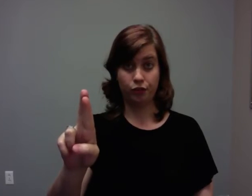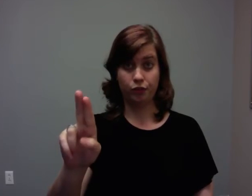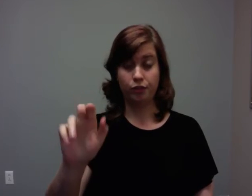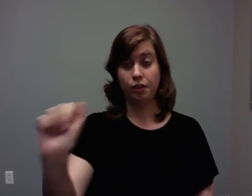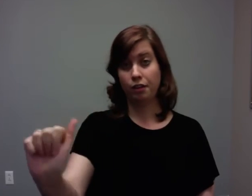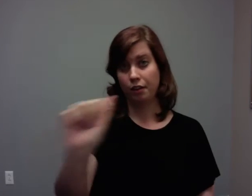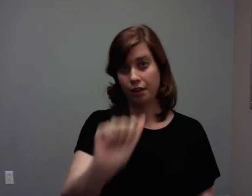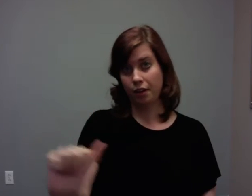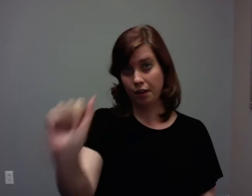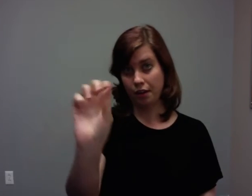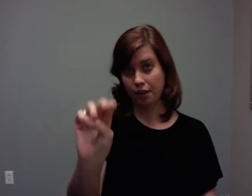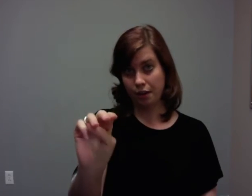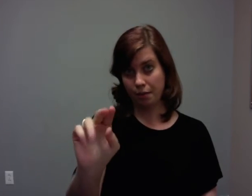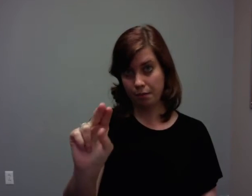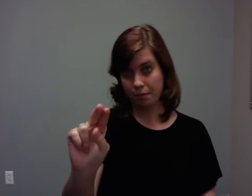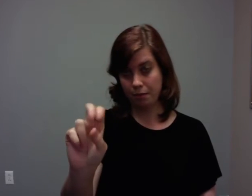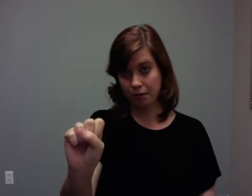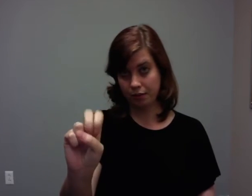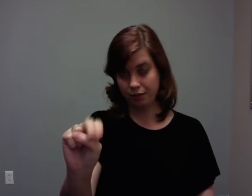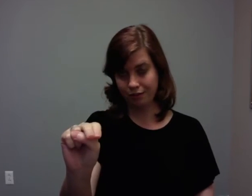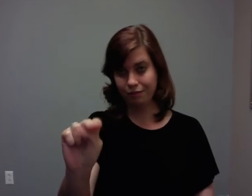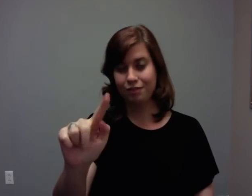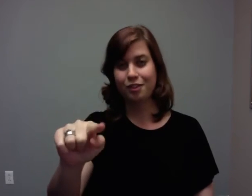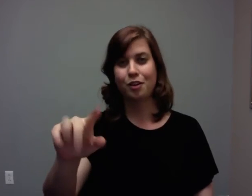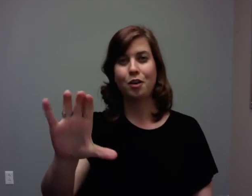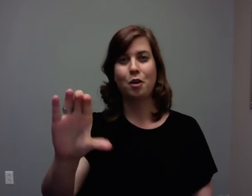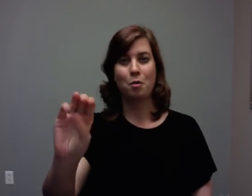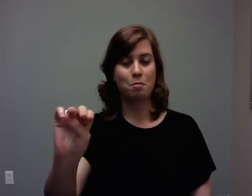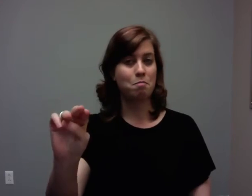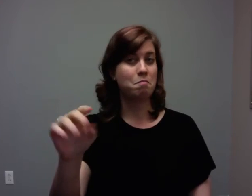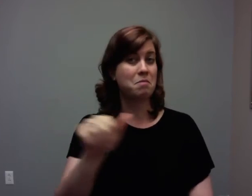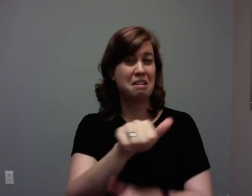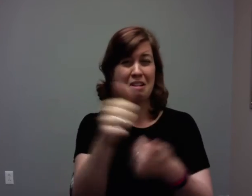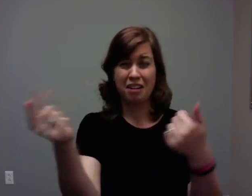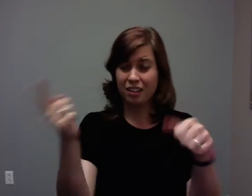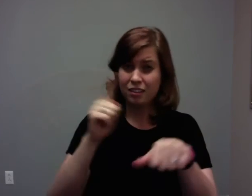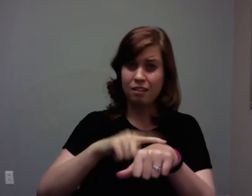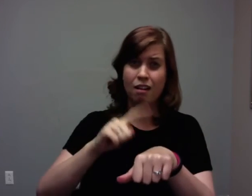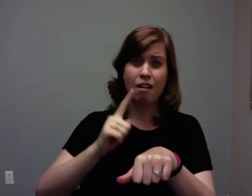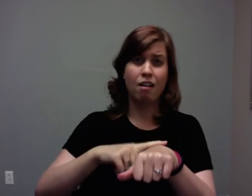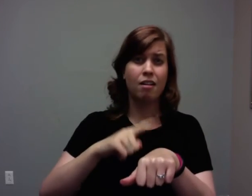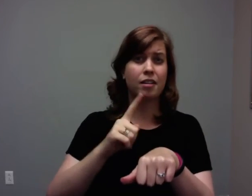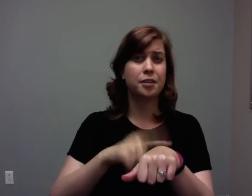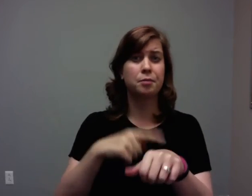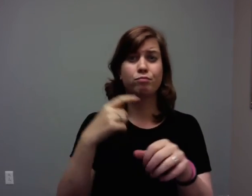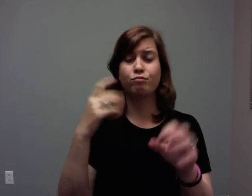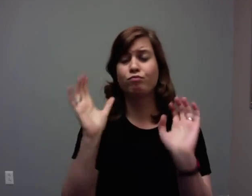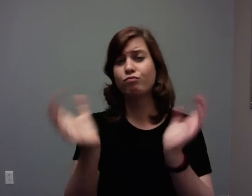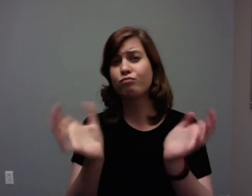orobiller@msn.com. If you have any questions, or if you just want to chat, email me. Be happy to answer any questions, or just